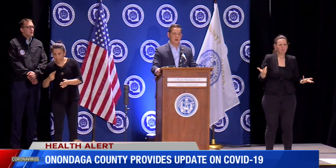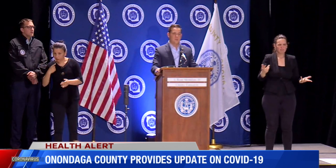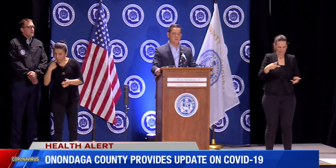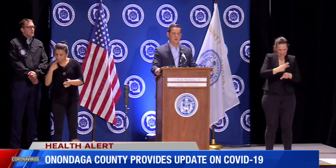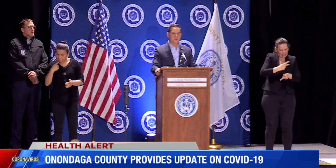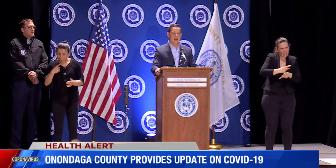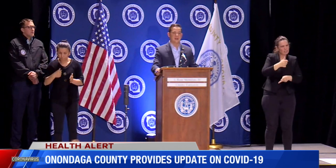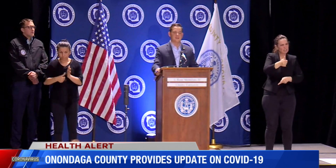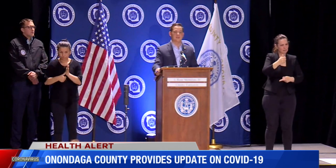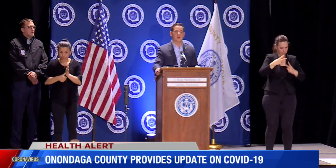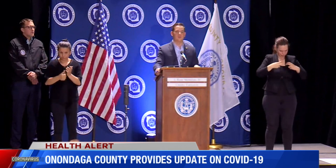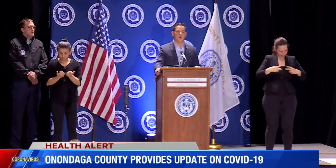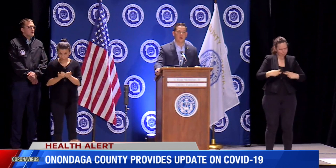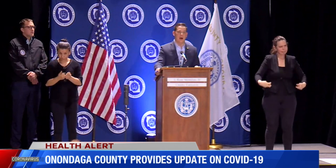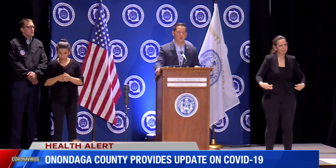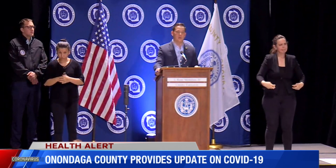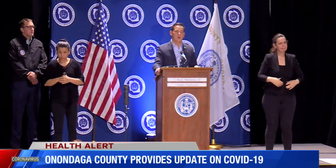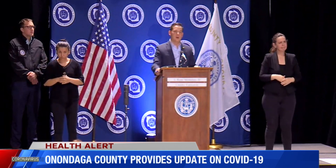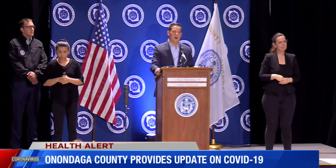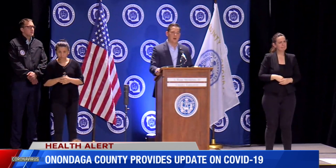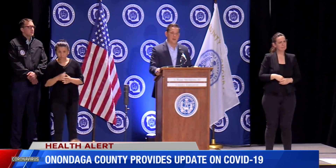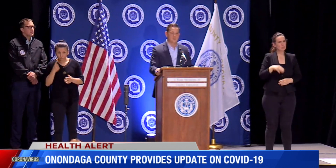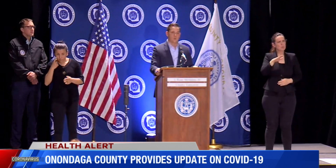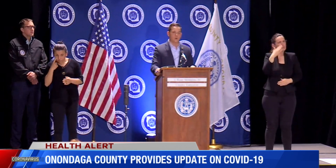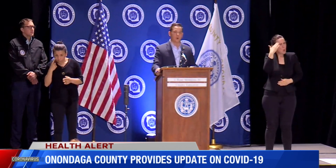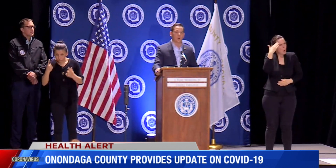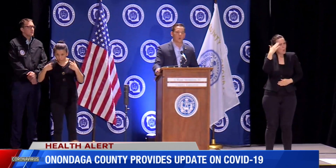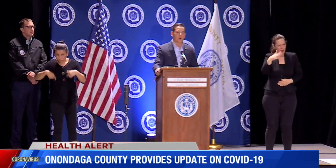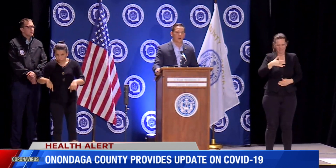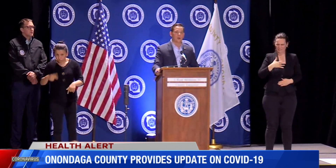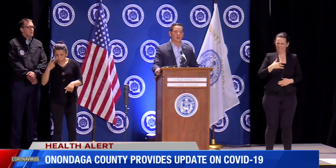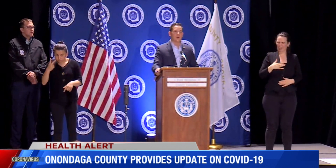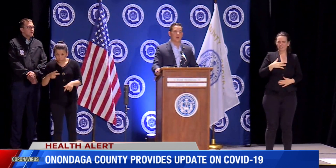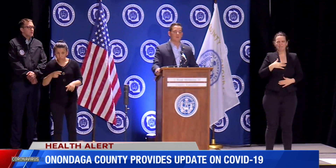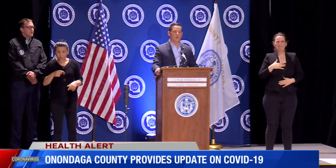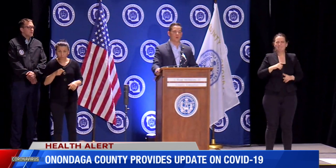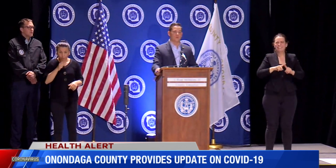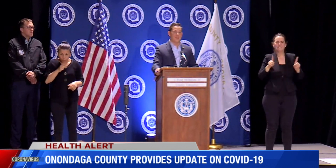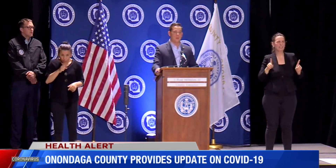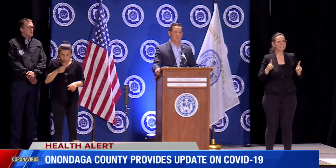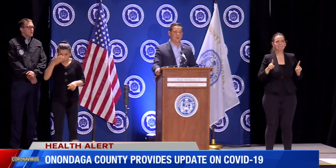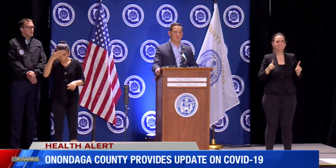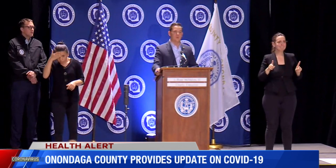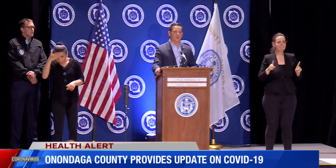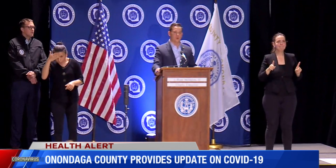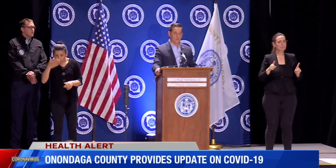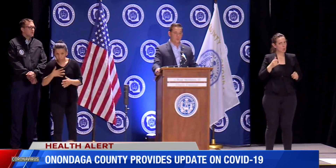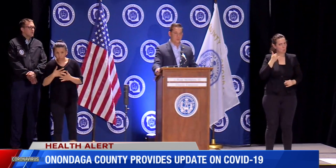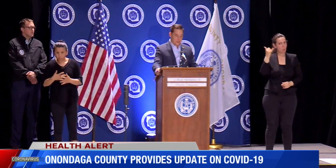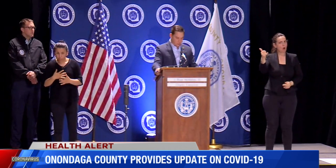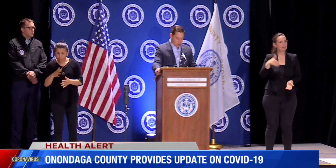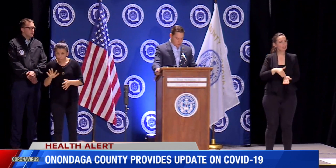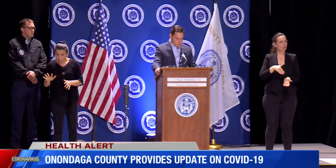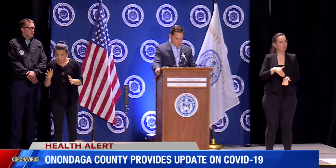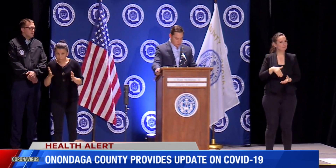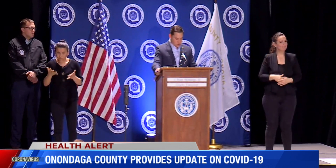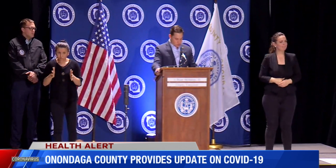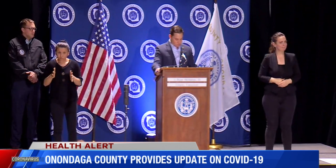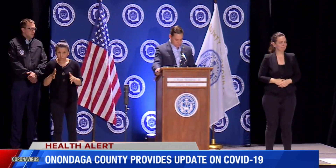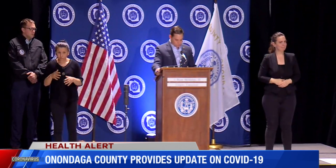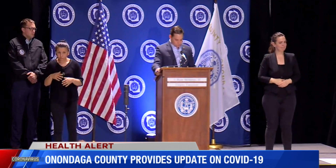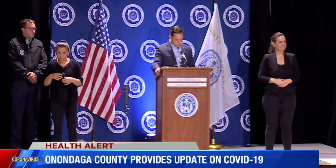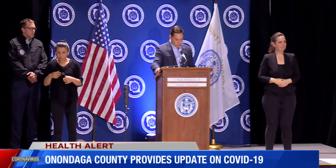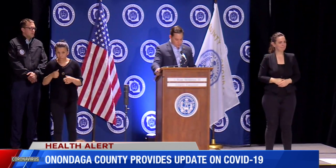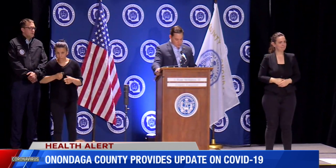please be very cognizant of your health. It's for your own good and for your family and for your community at large's